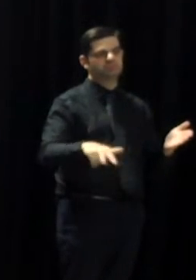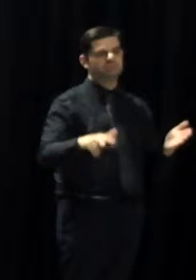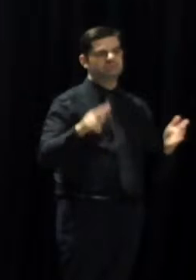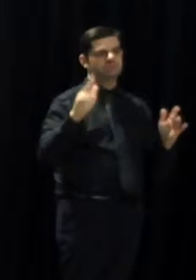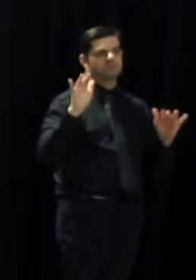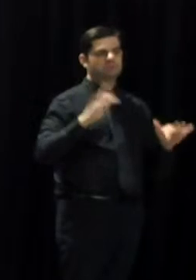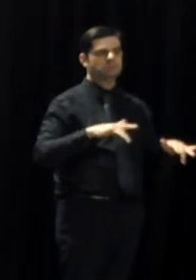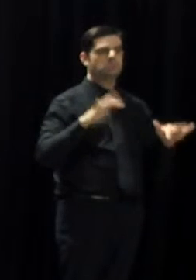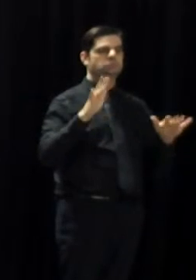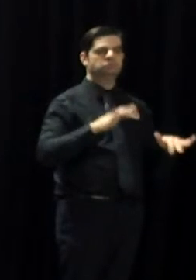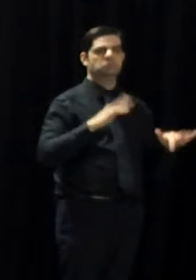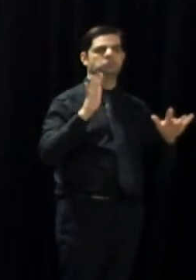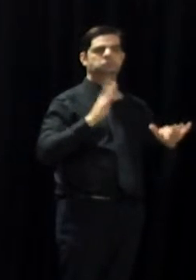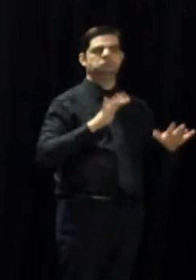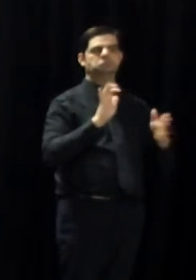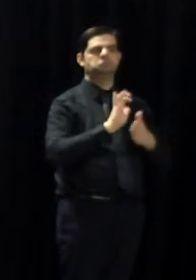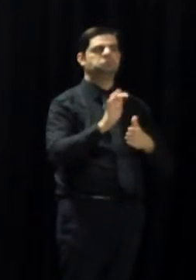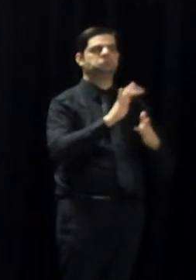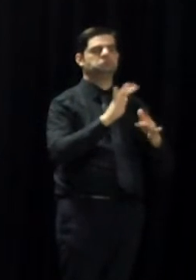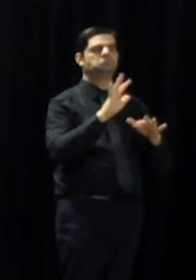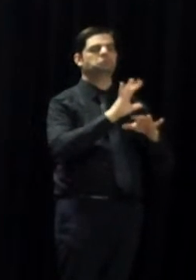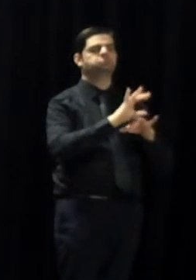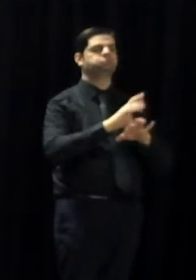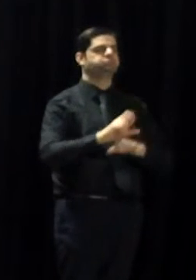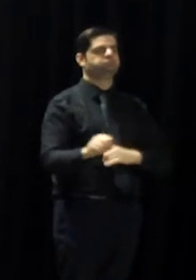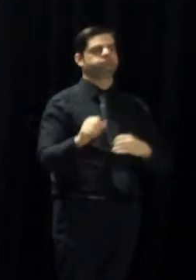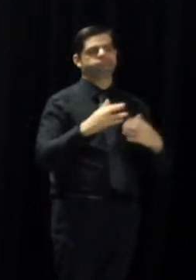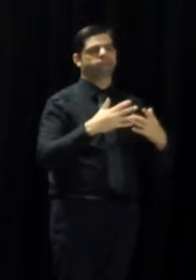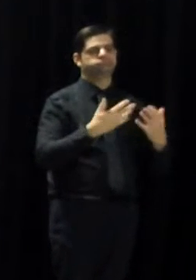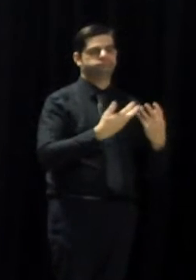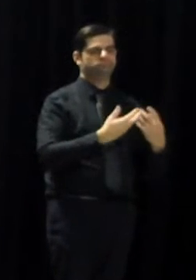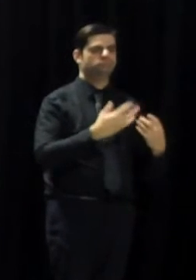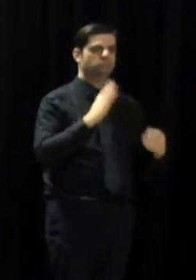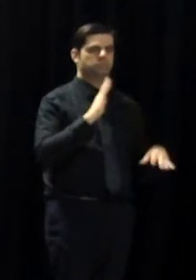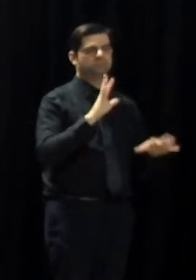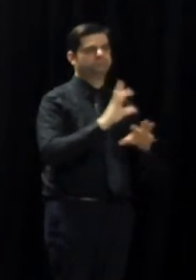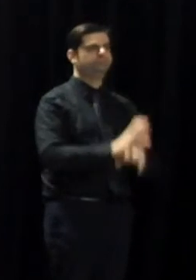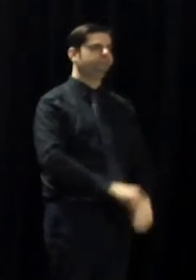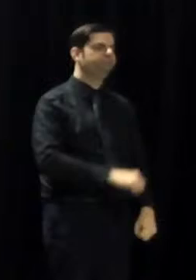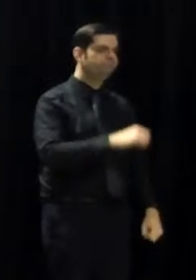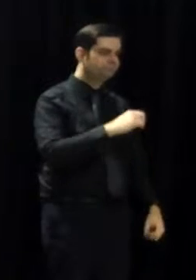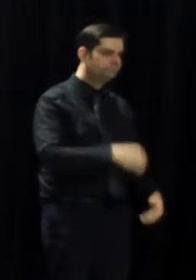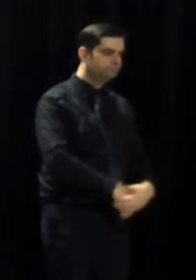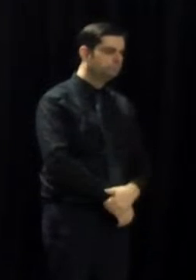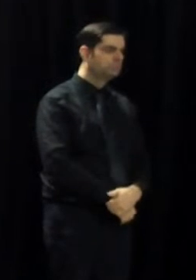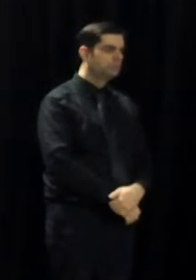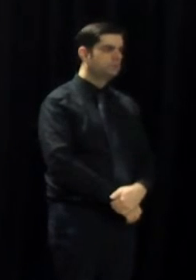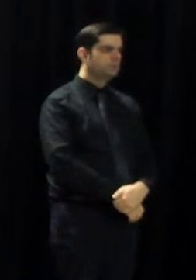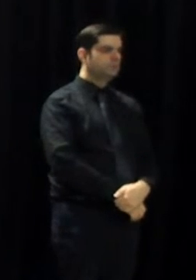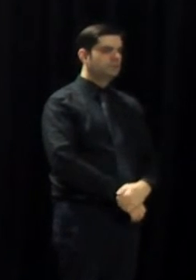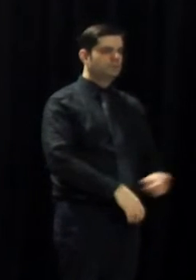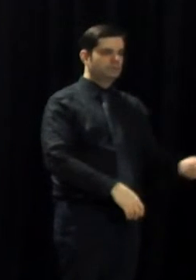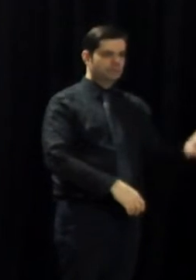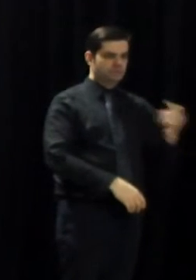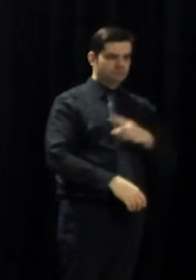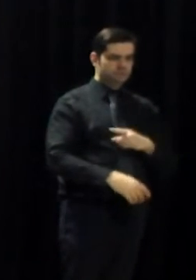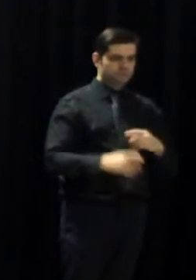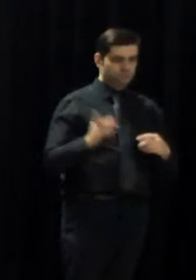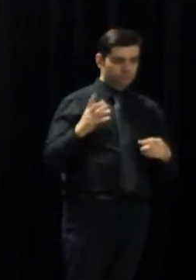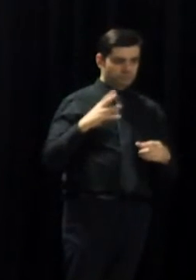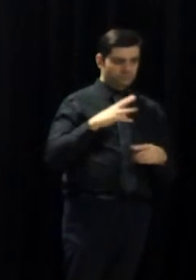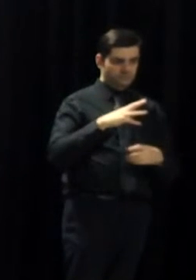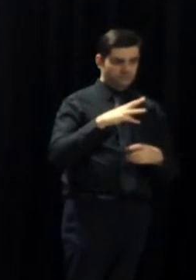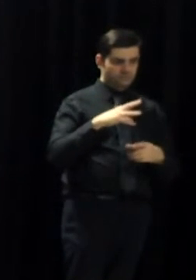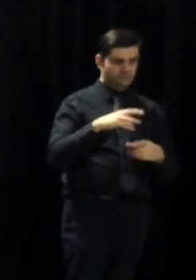works. Were you involved at all with any of the schools that decided they wanted to close next week ahead of the holidays? No, not